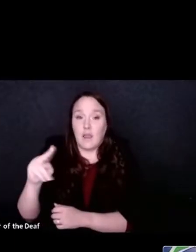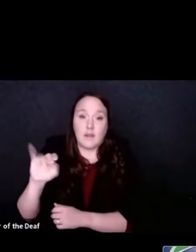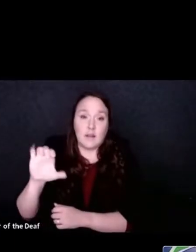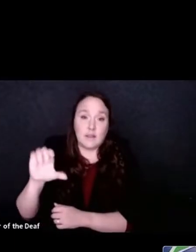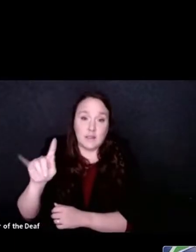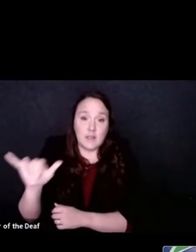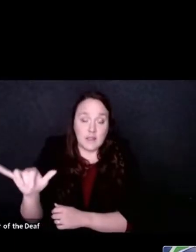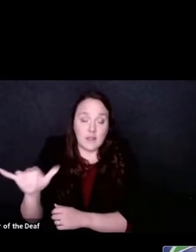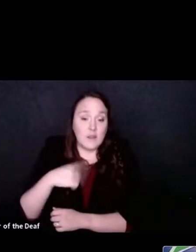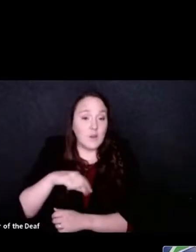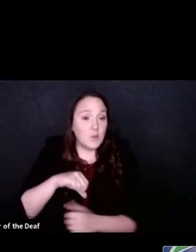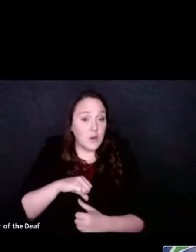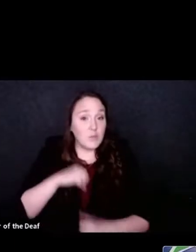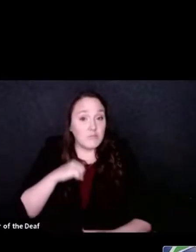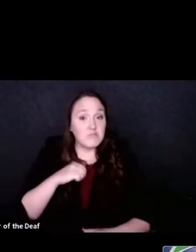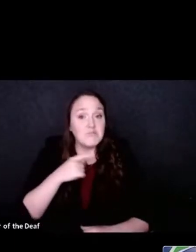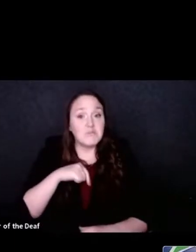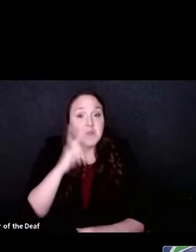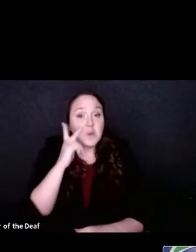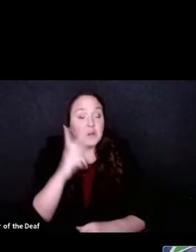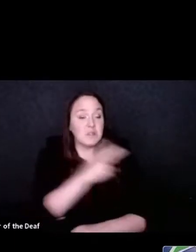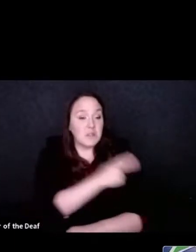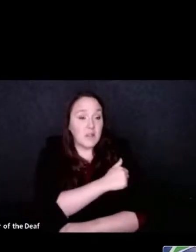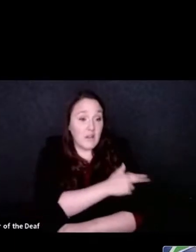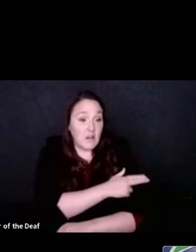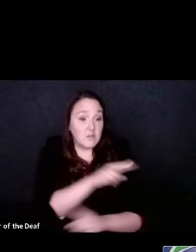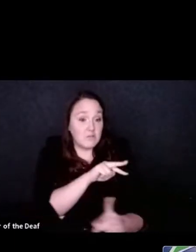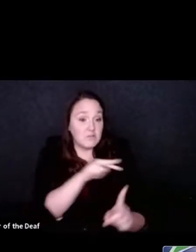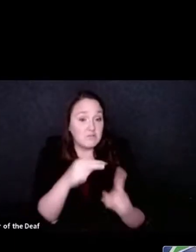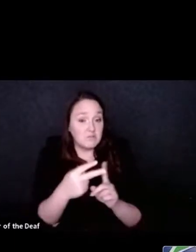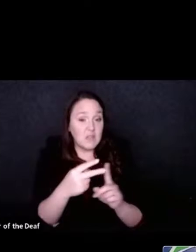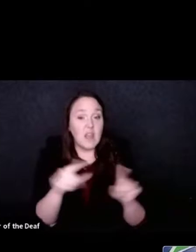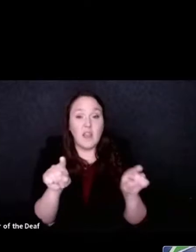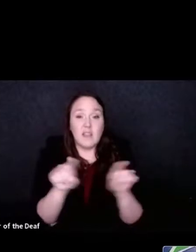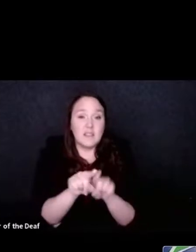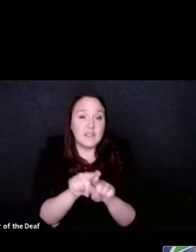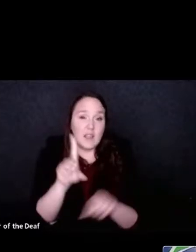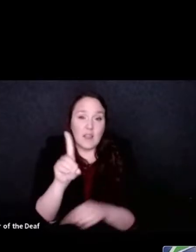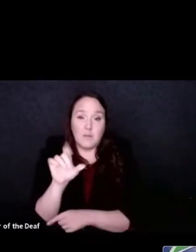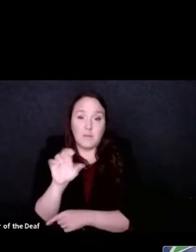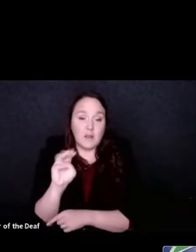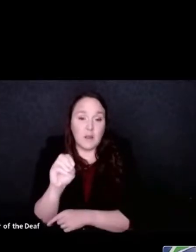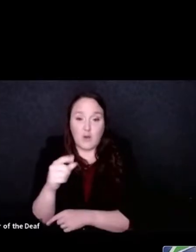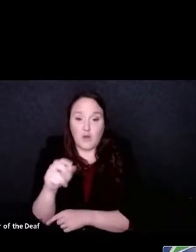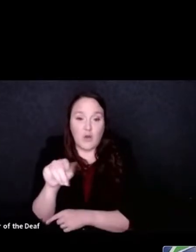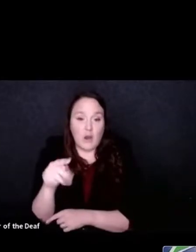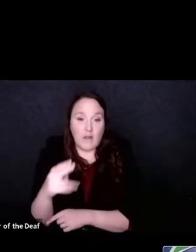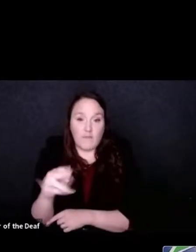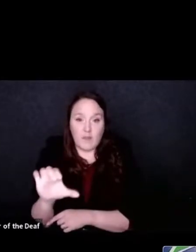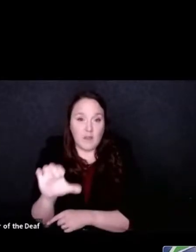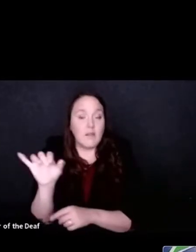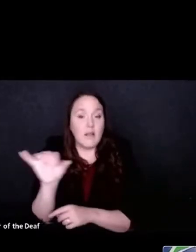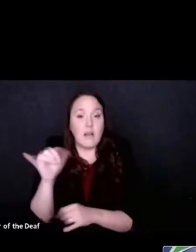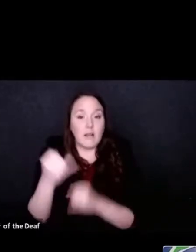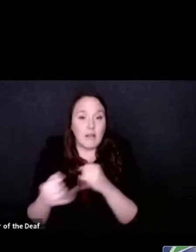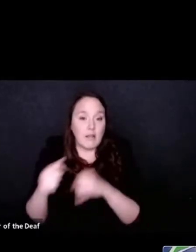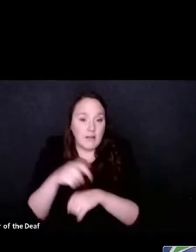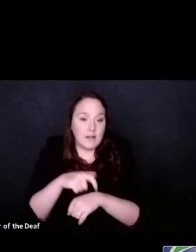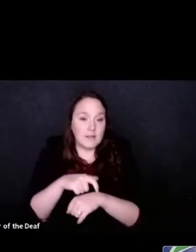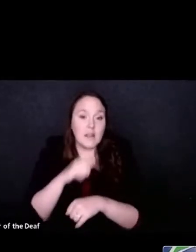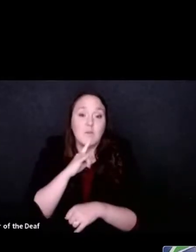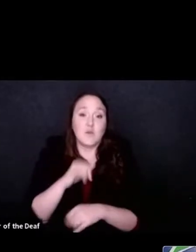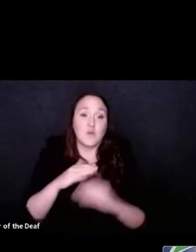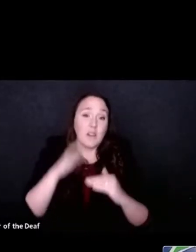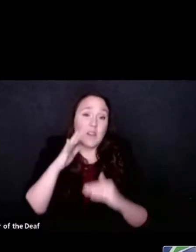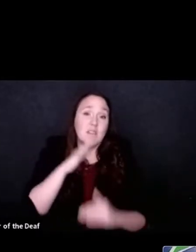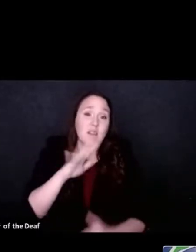So I think what we're seeing from a hospital standpoint is really the same demographic as I talked to you about last time. It's really those 55